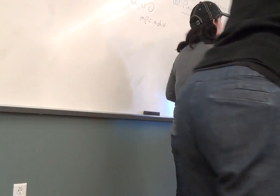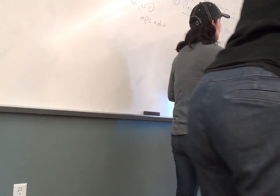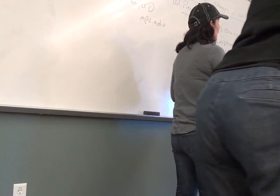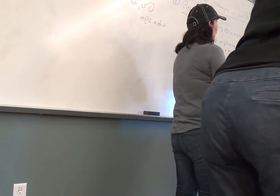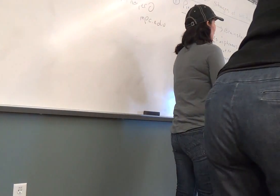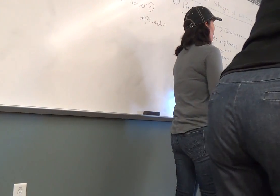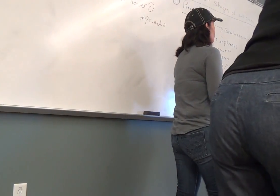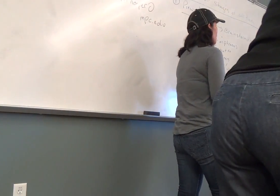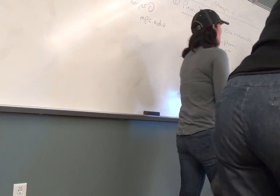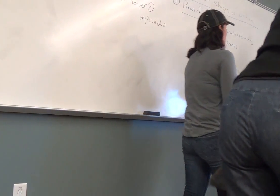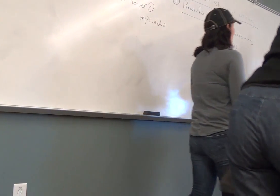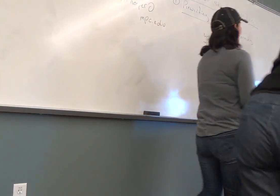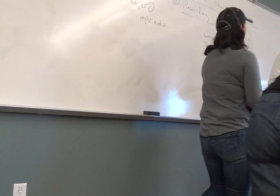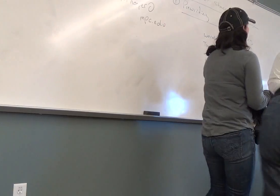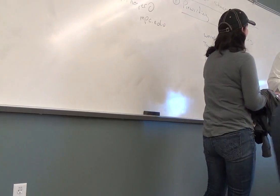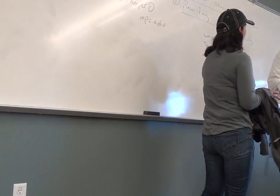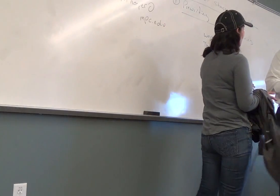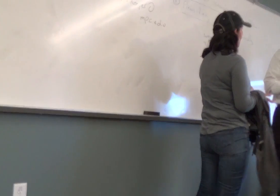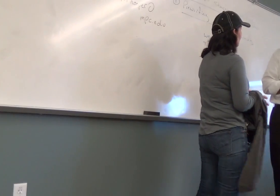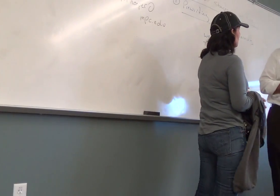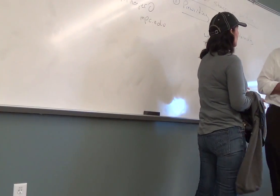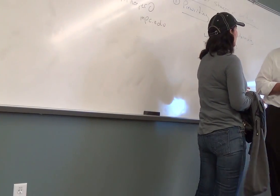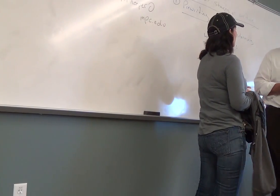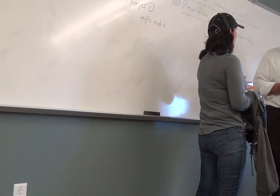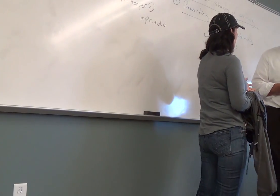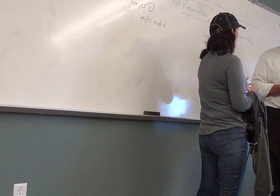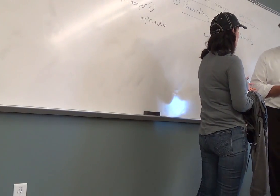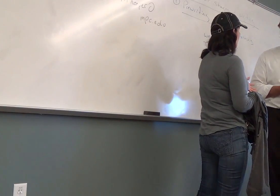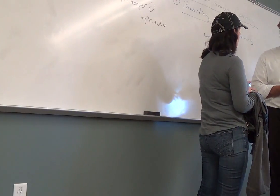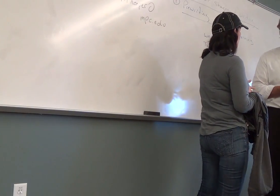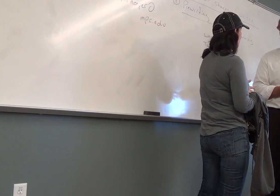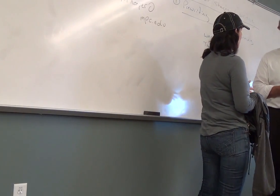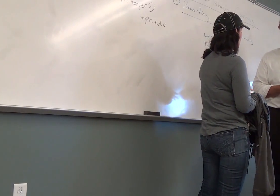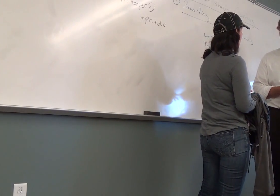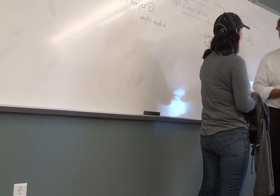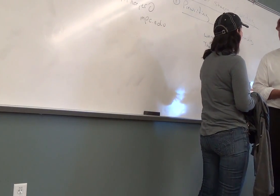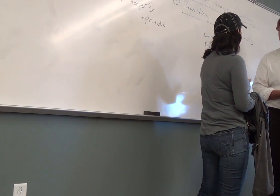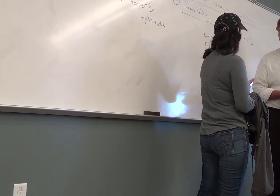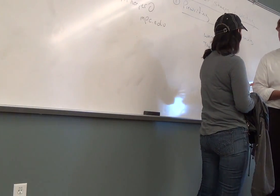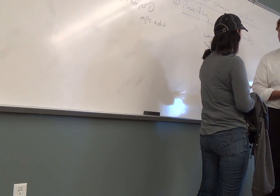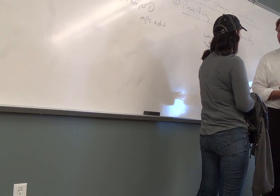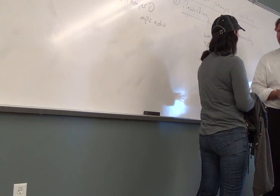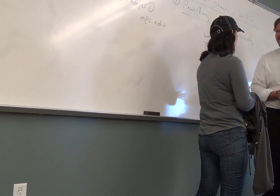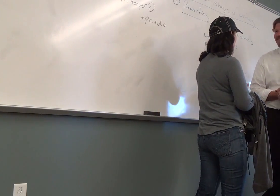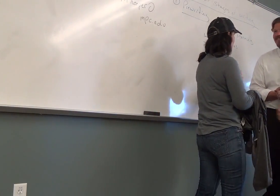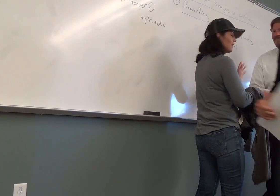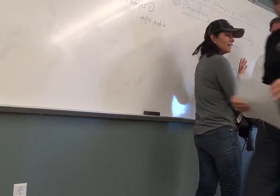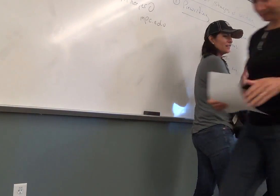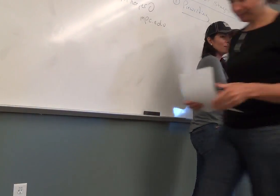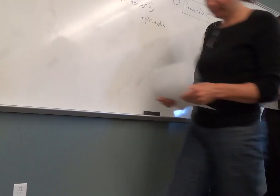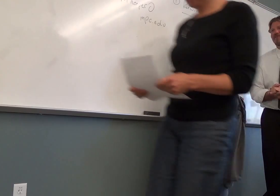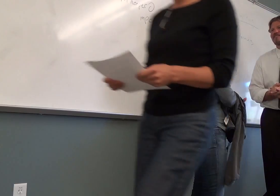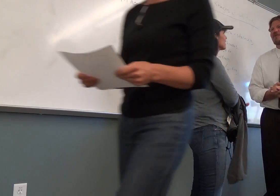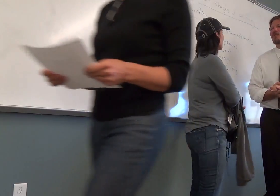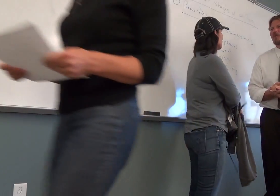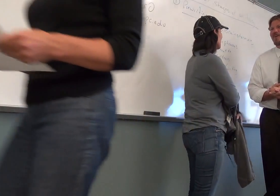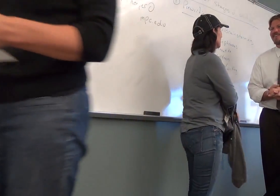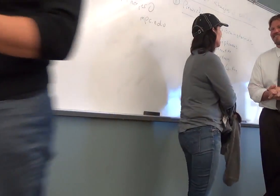you. So send me a printer. Okay. And so don't worry about